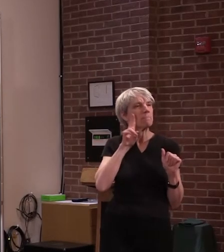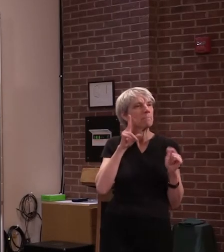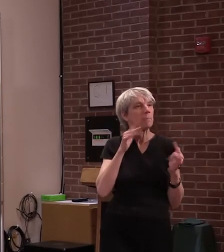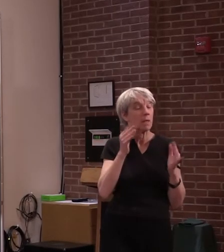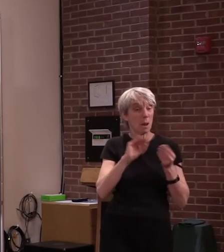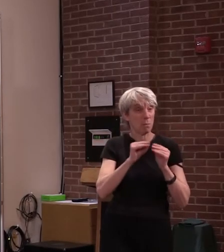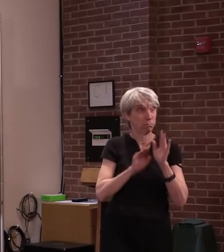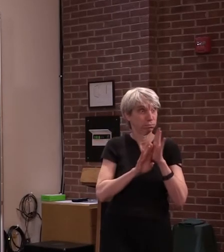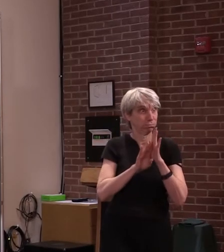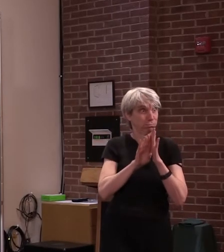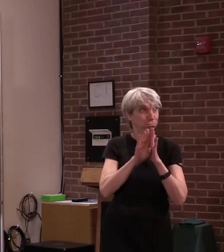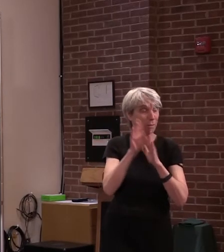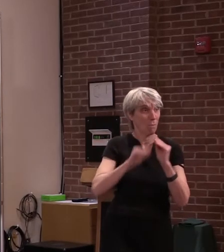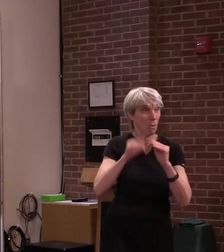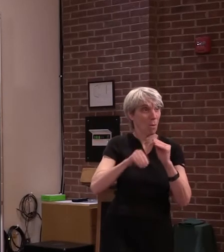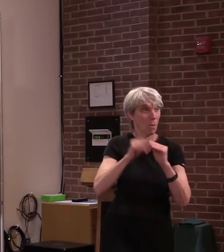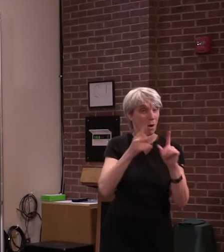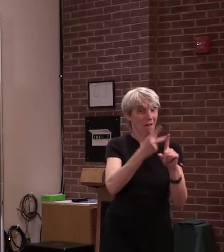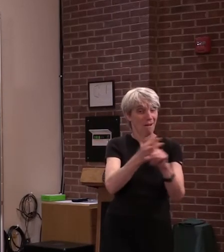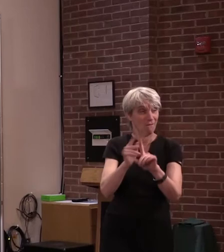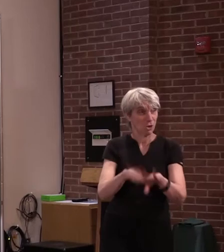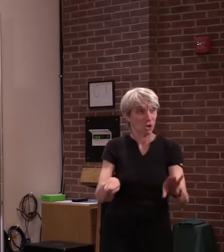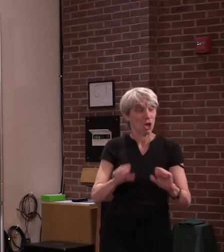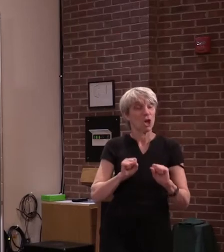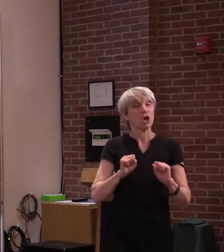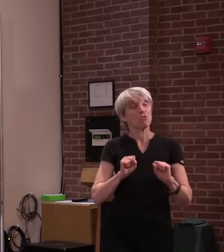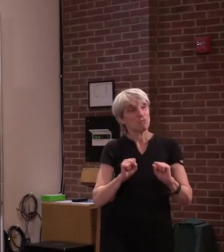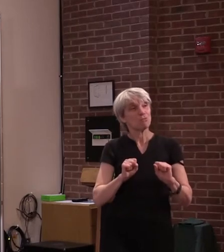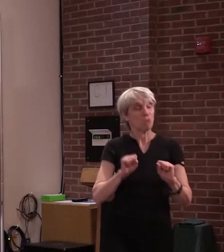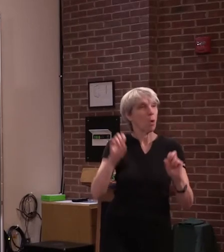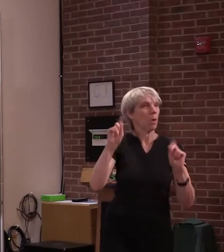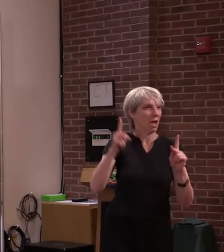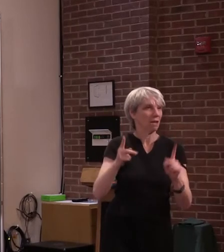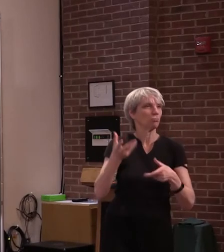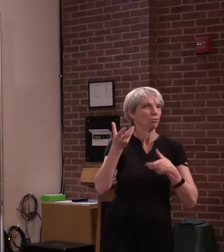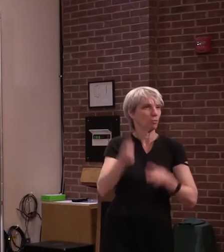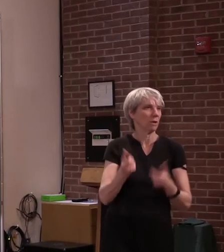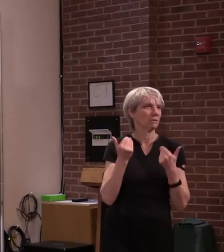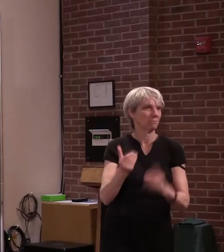numbers. There's a lot of just fear and anxiety of the unknown